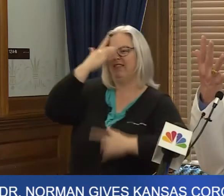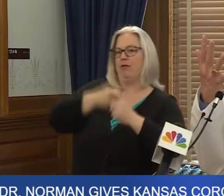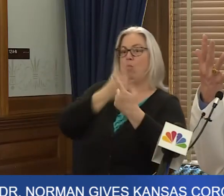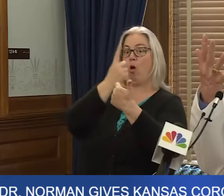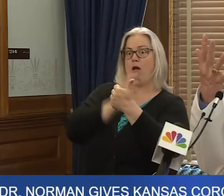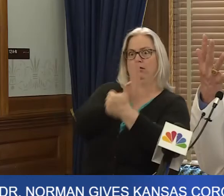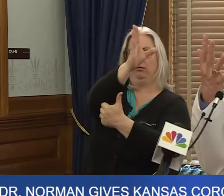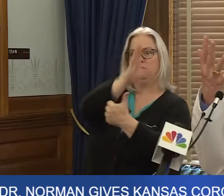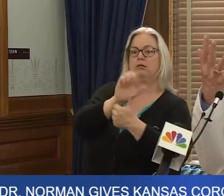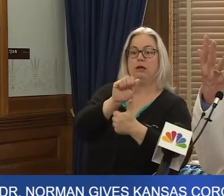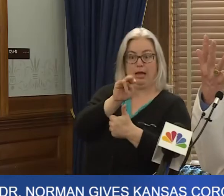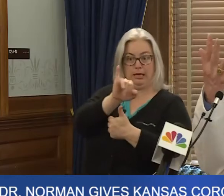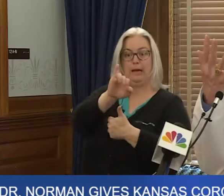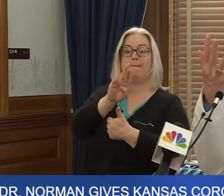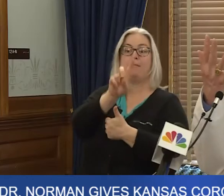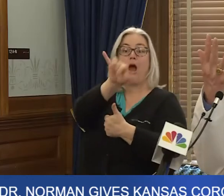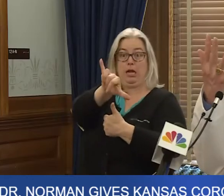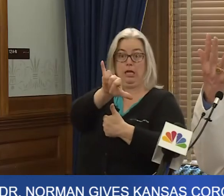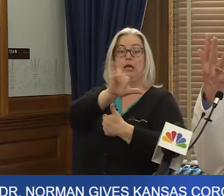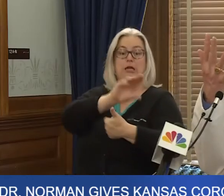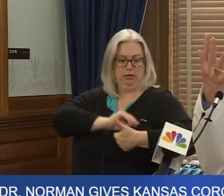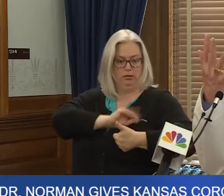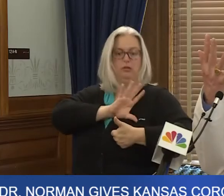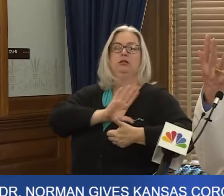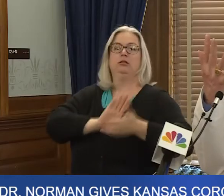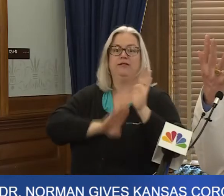them and have antibodies against it. You'll never have that